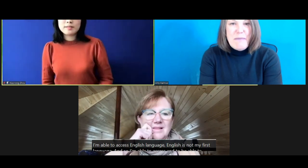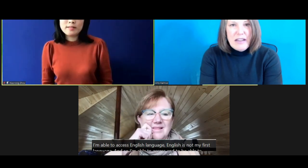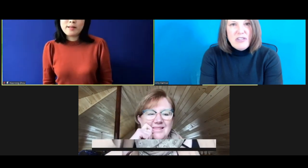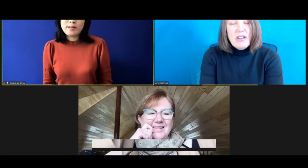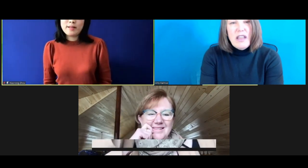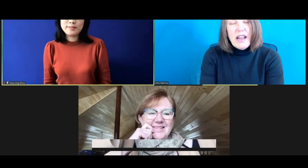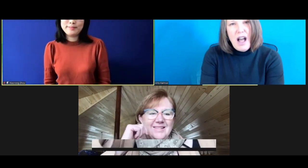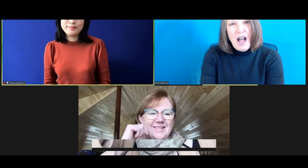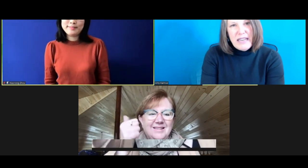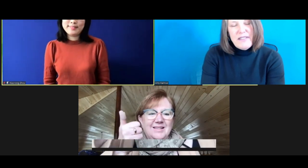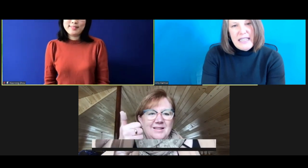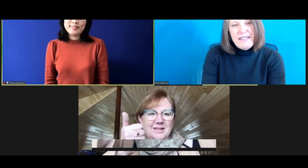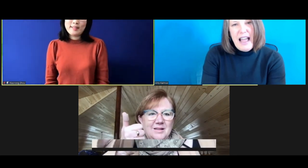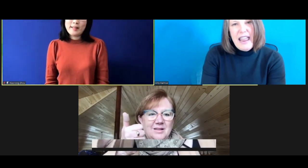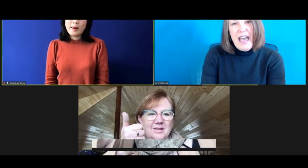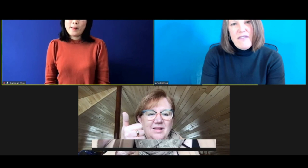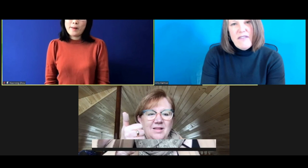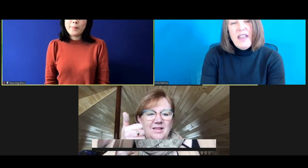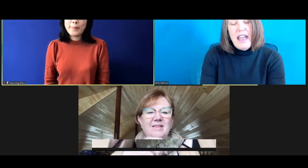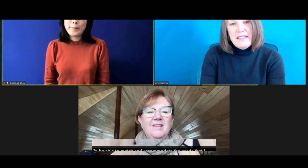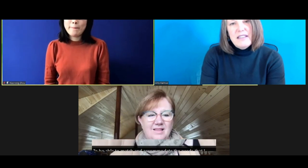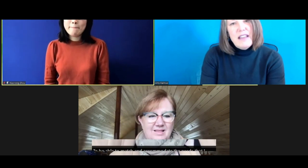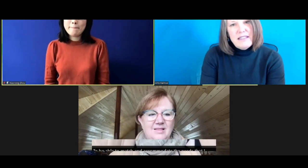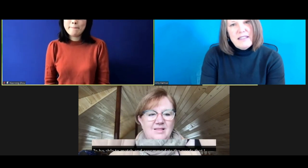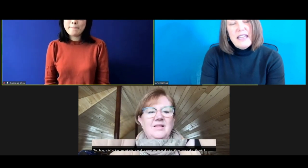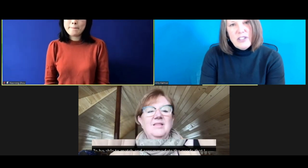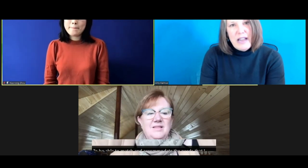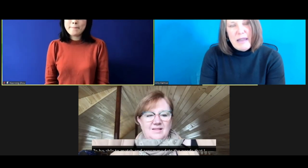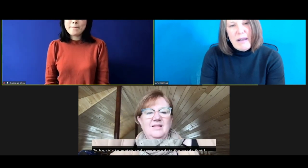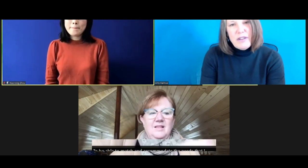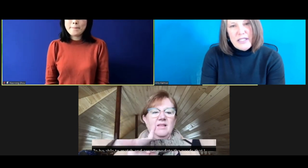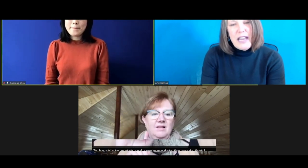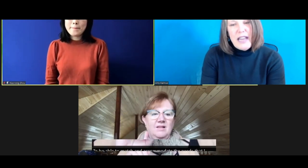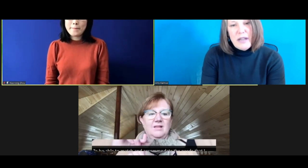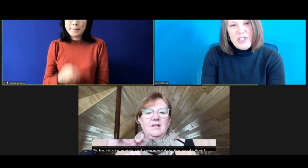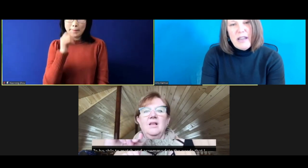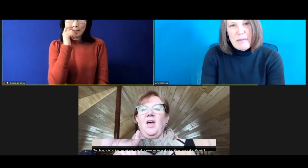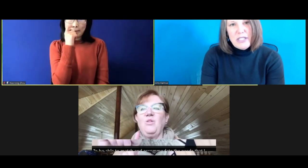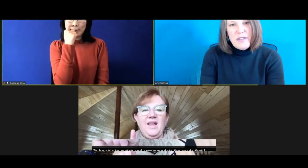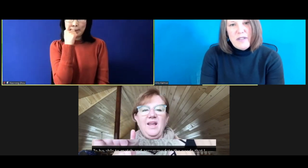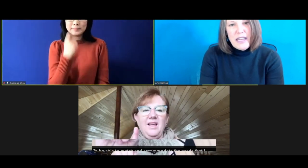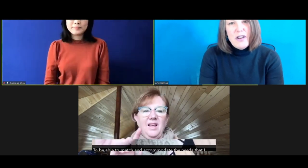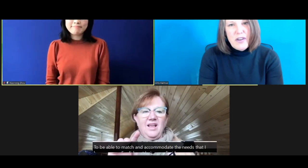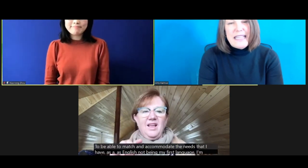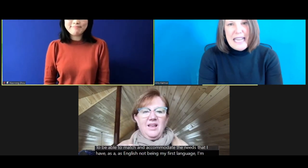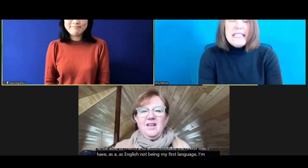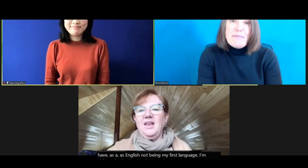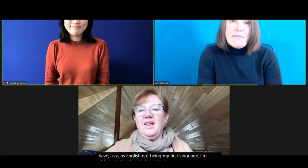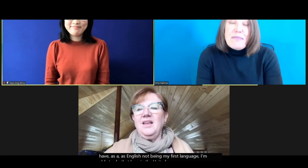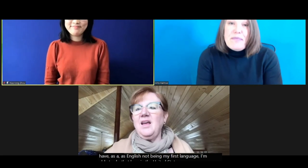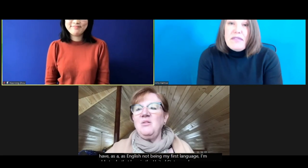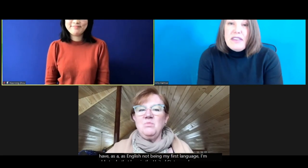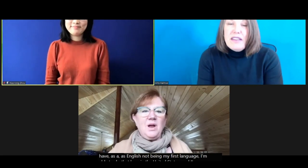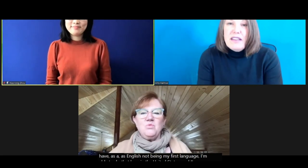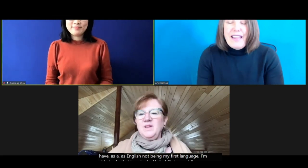to be able to match and accommodate the needs that I have as English not being my first language. I'm able to do that here in the United States.